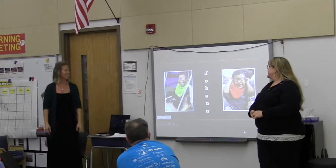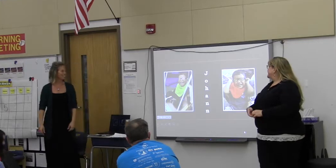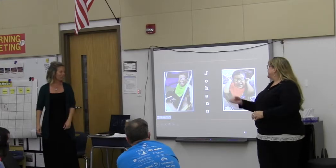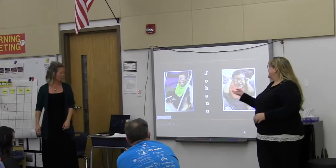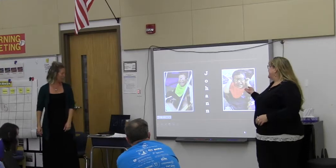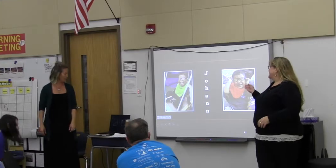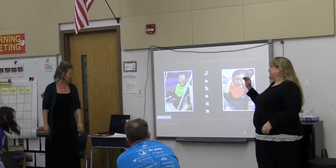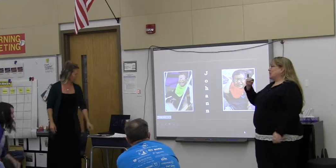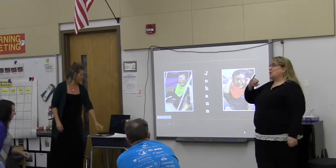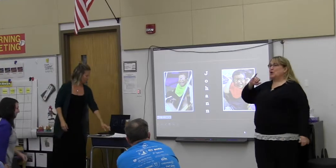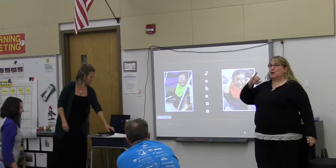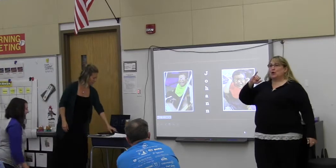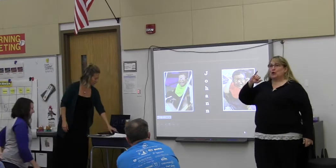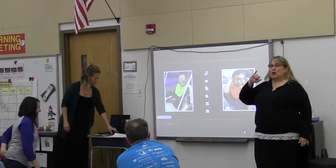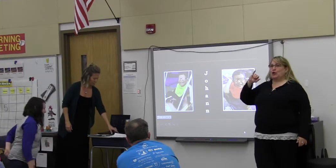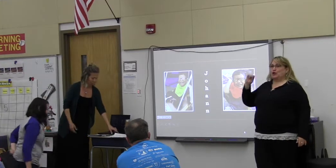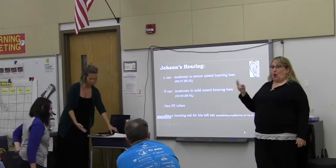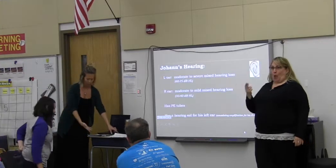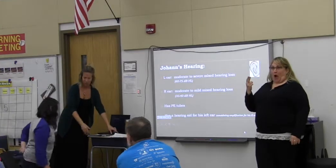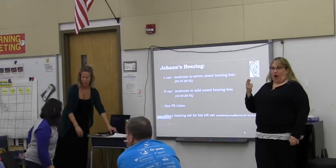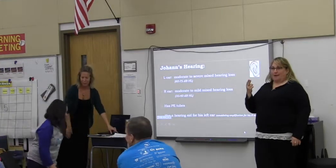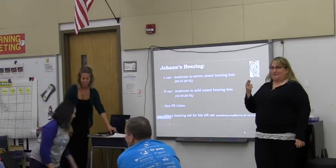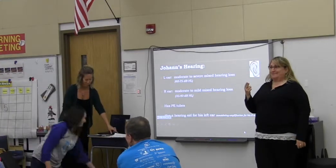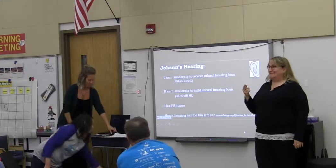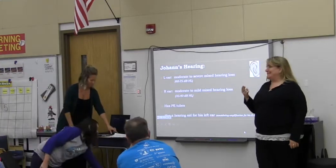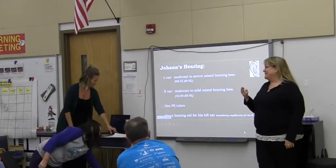And this is Johan. Oh,